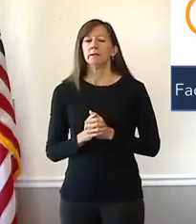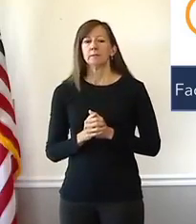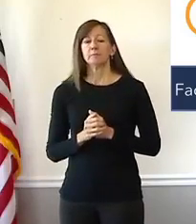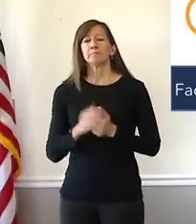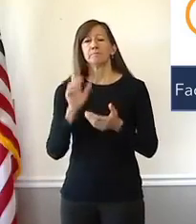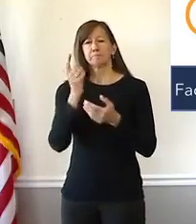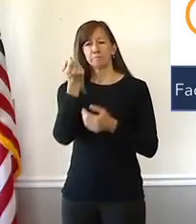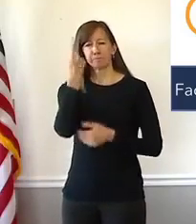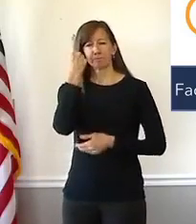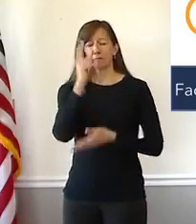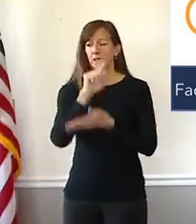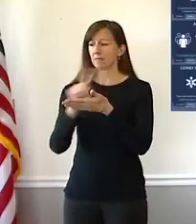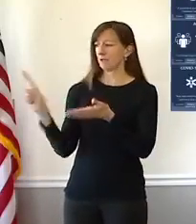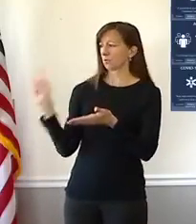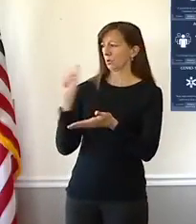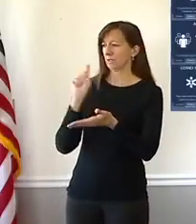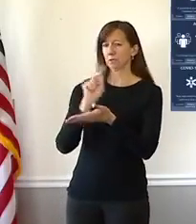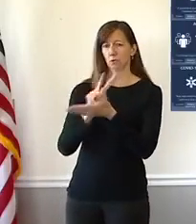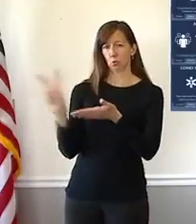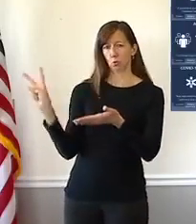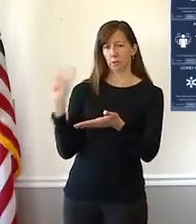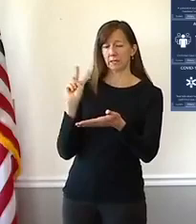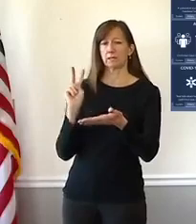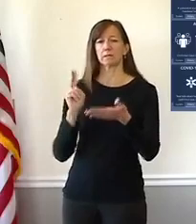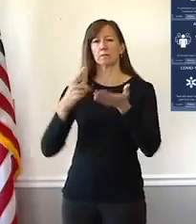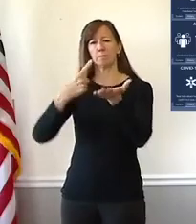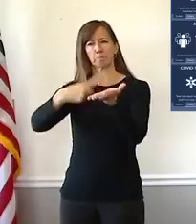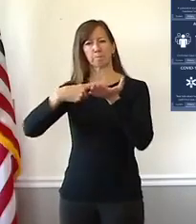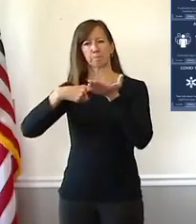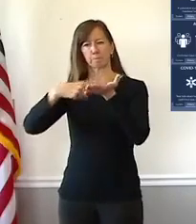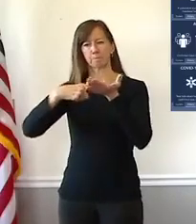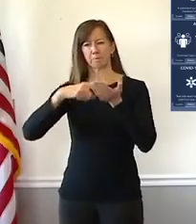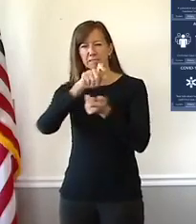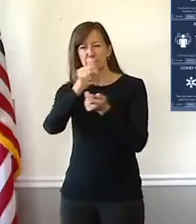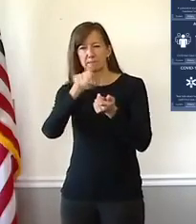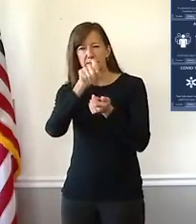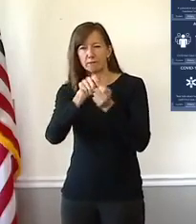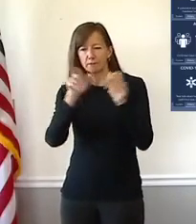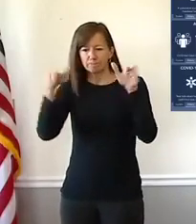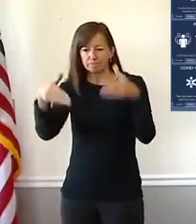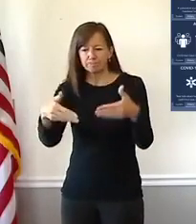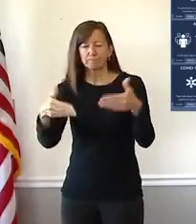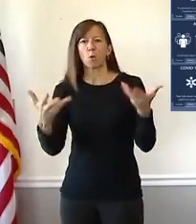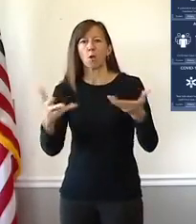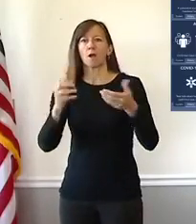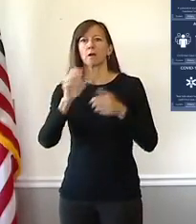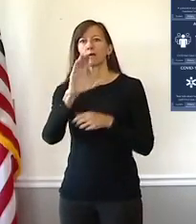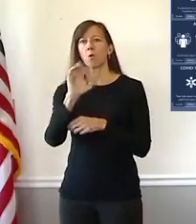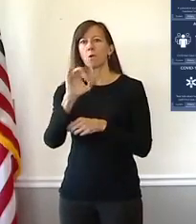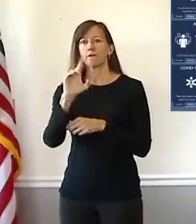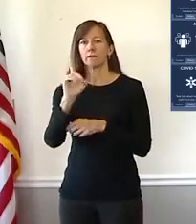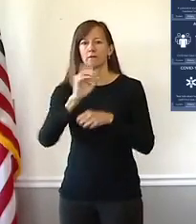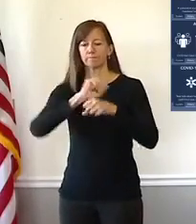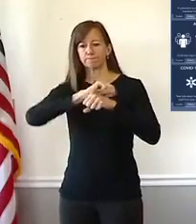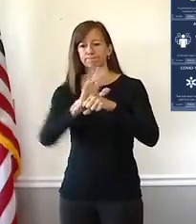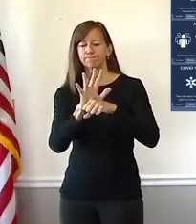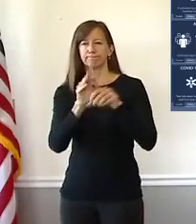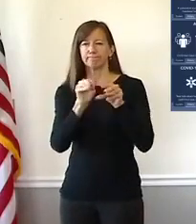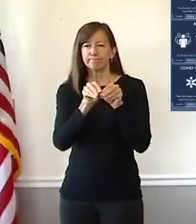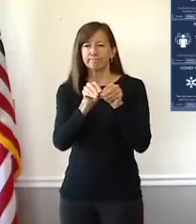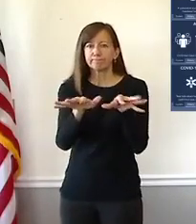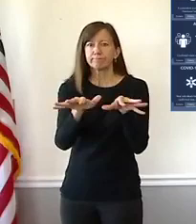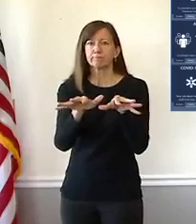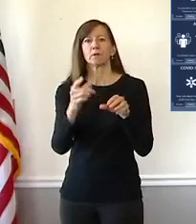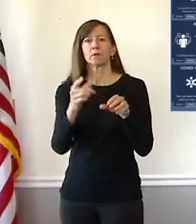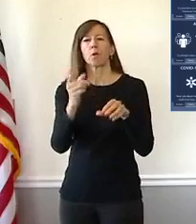Last week and the last 2 weeks, we've talked specifically about a cluster of confirmed COVID cases at the